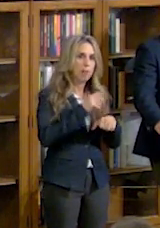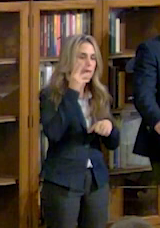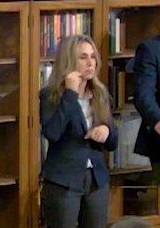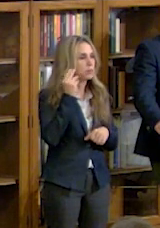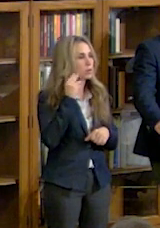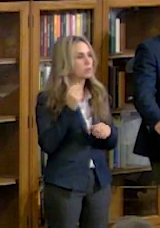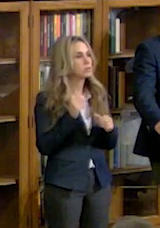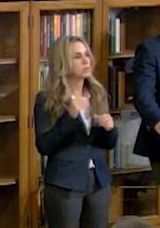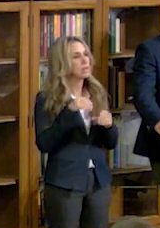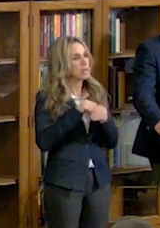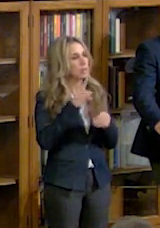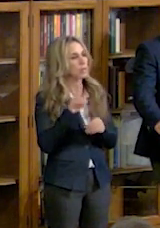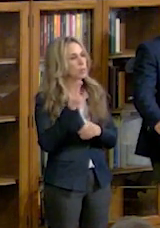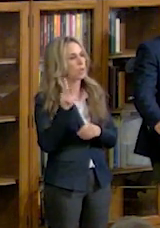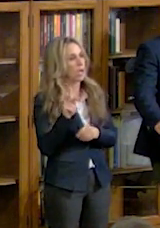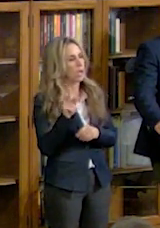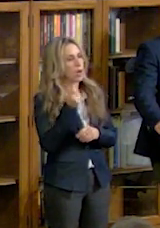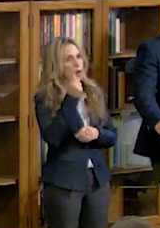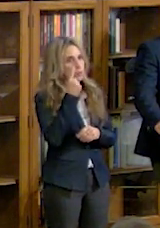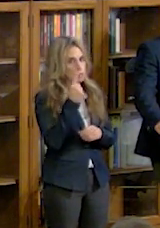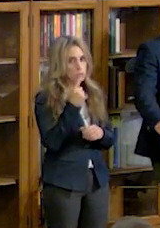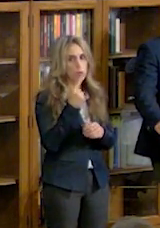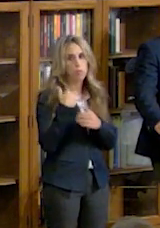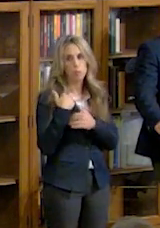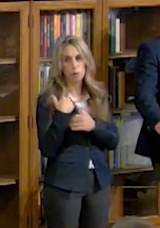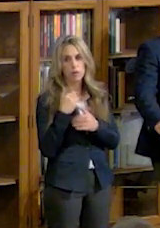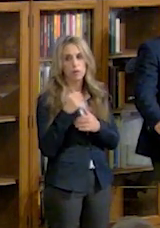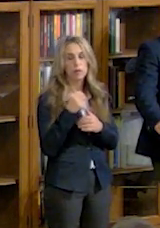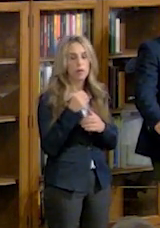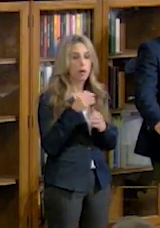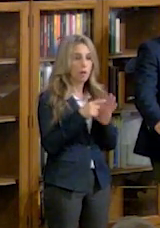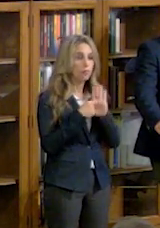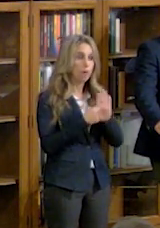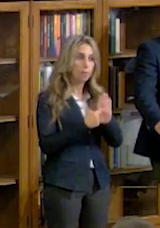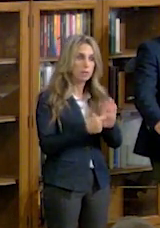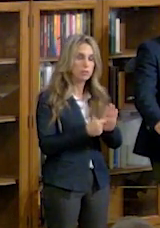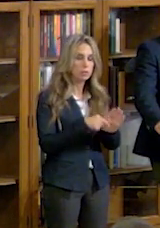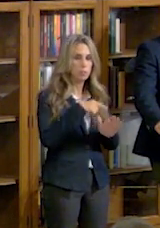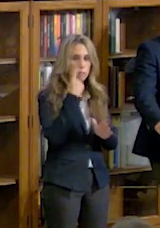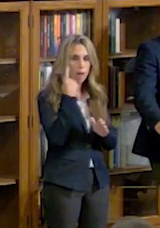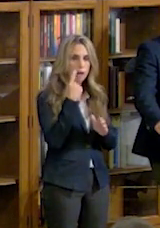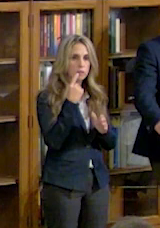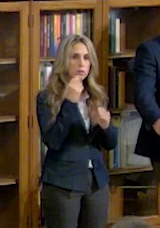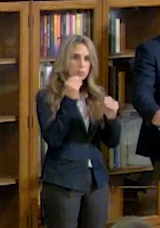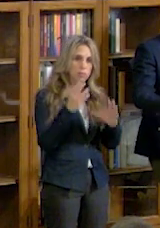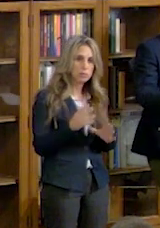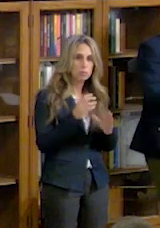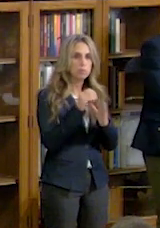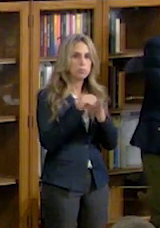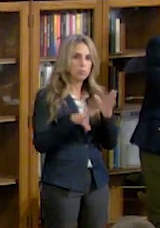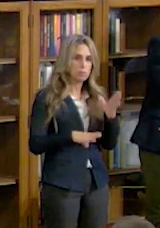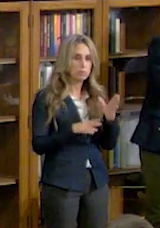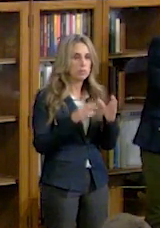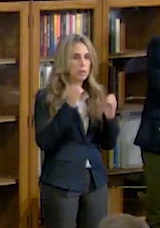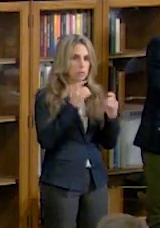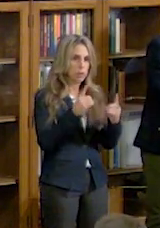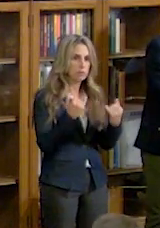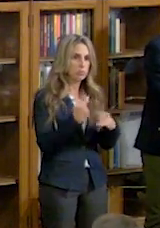UK help us to understand the burdens of representation for black Scholars working in British higher education today thank you very